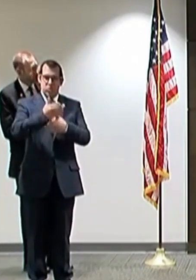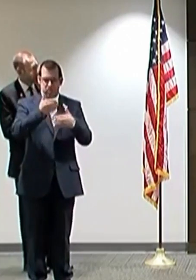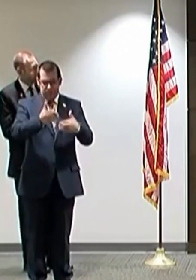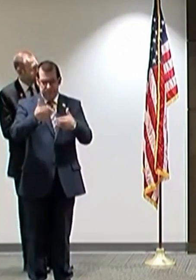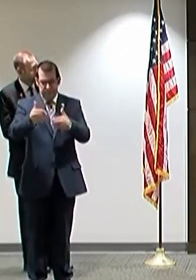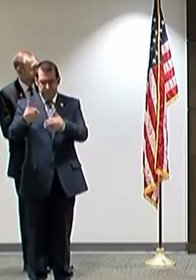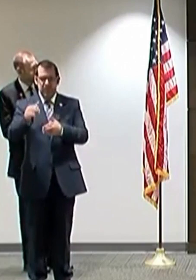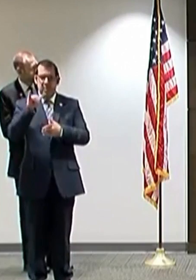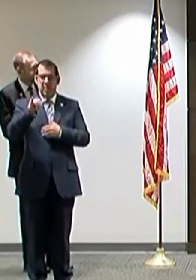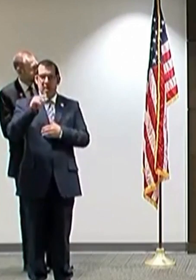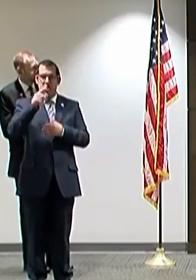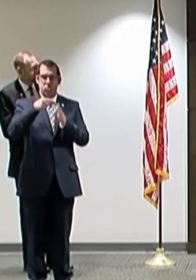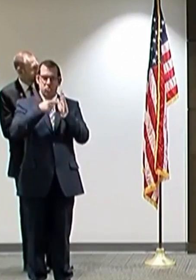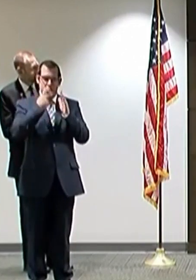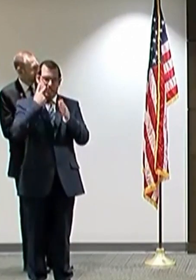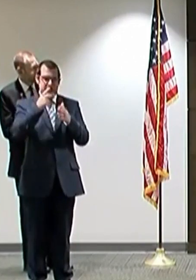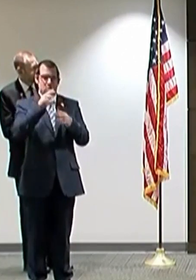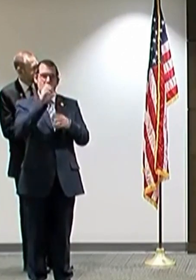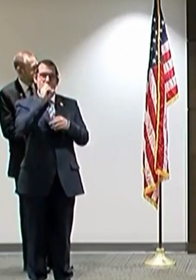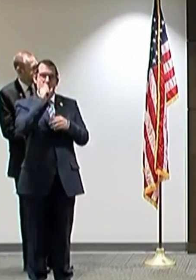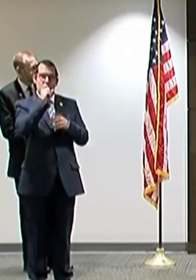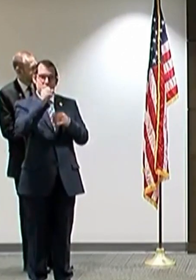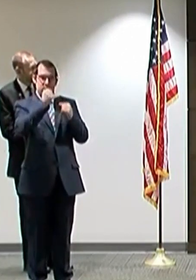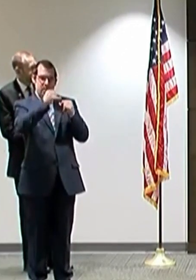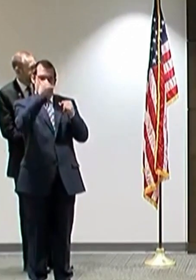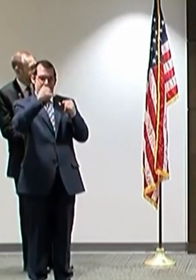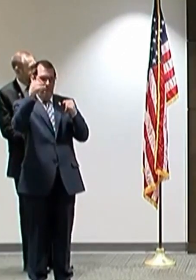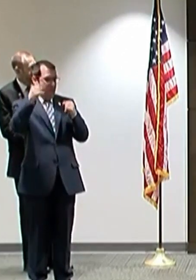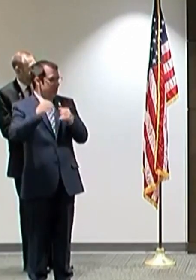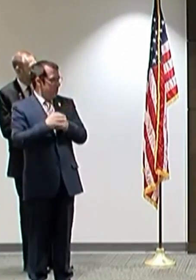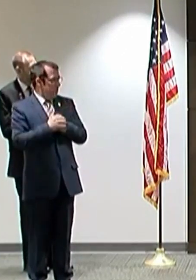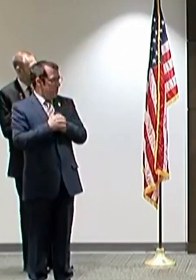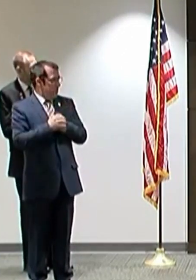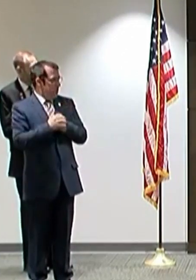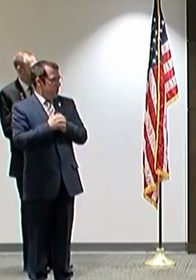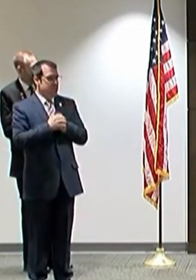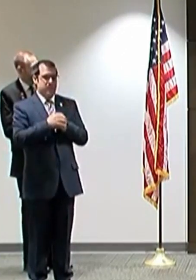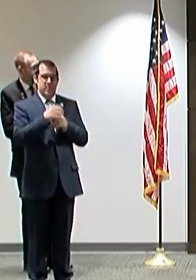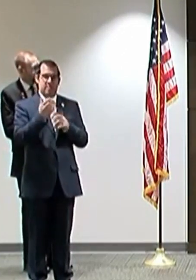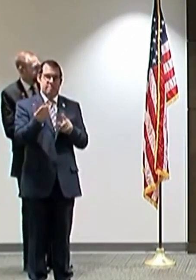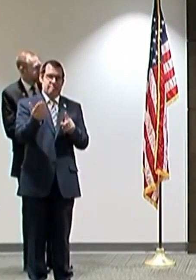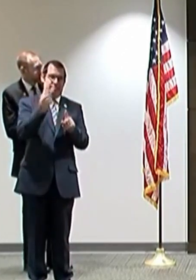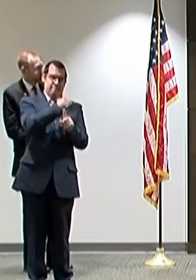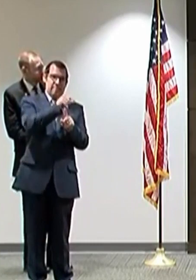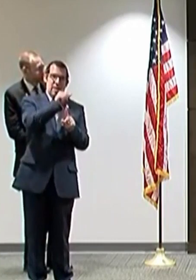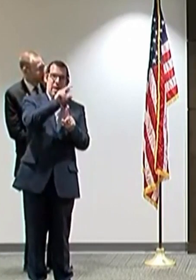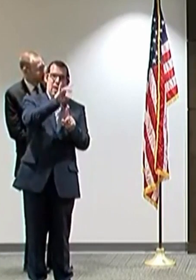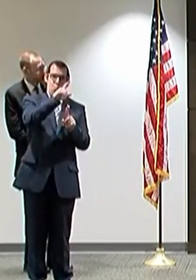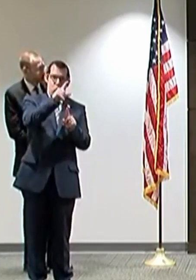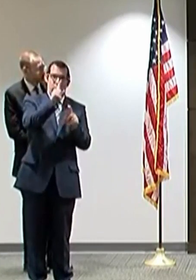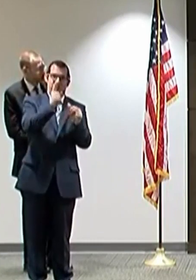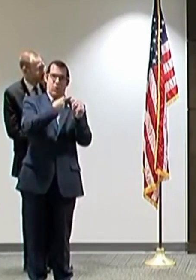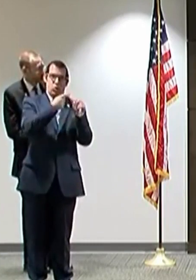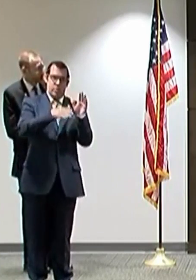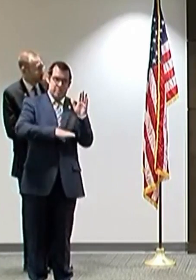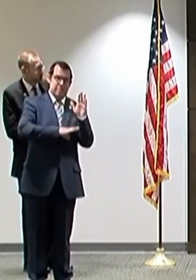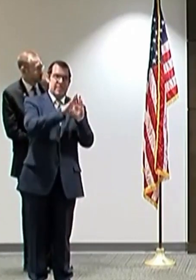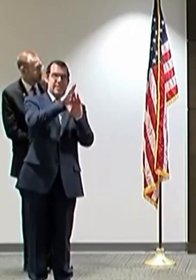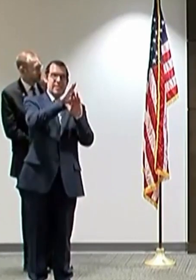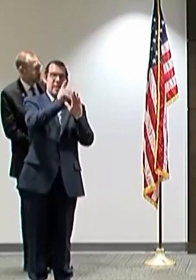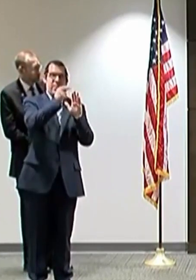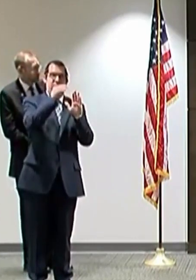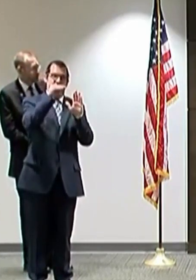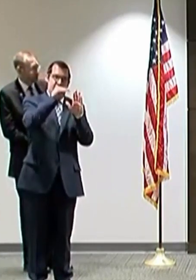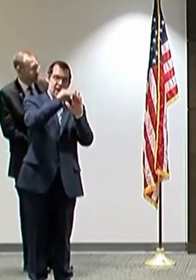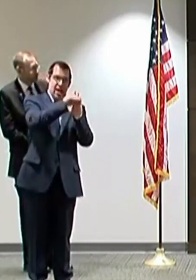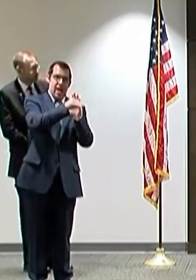shows the trend line of the orange line. And of course, we had our early peak in April. We flattened out, and